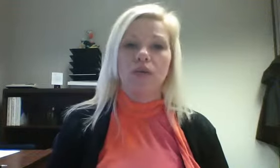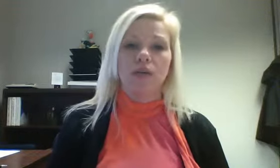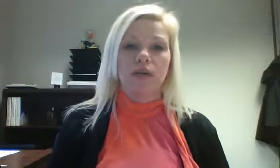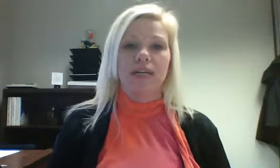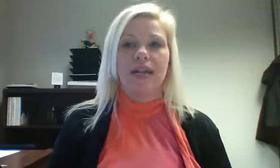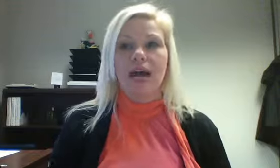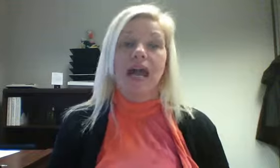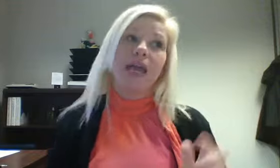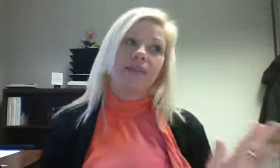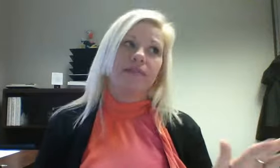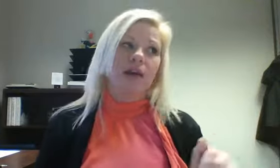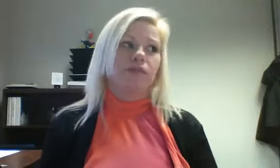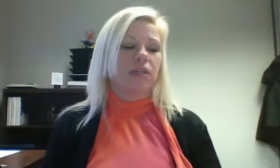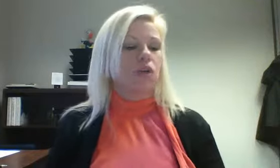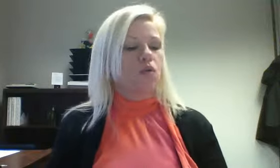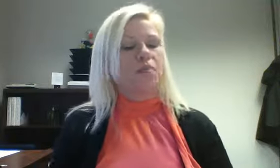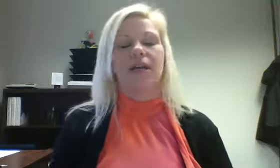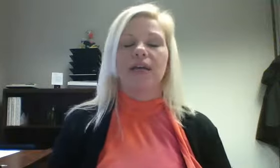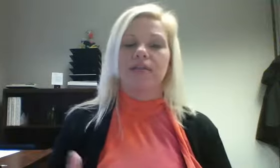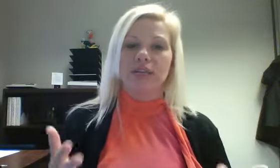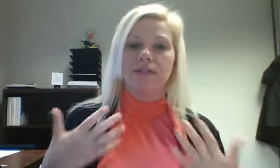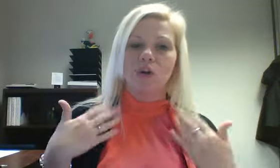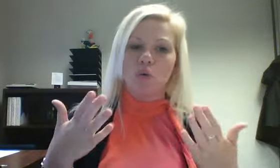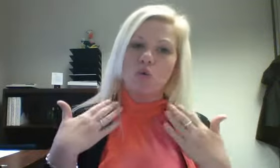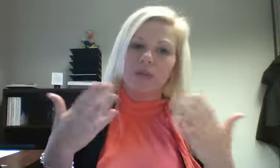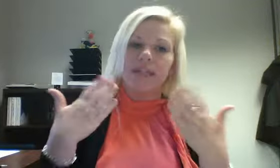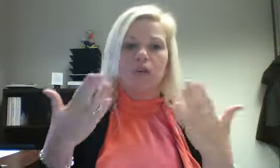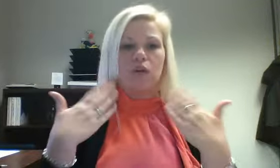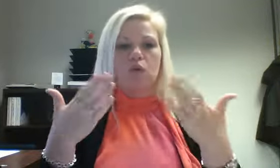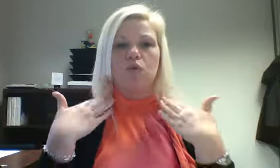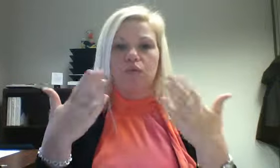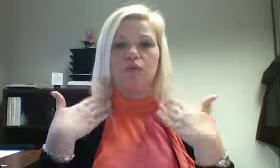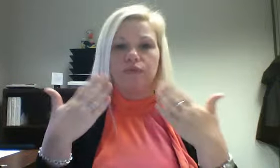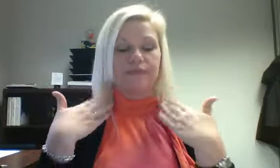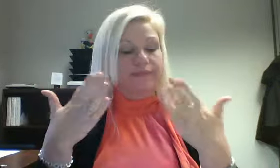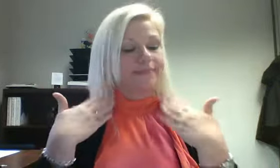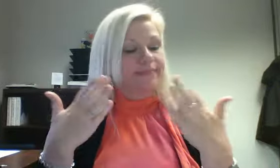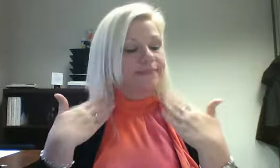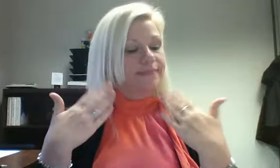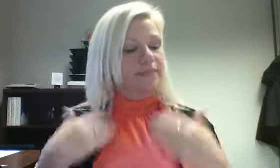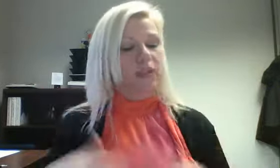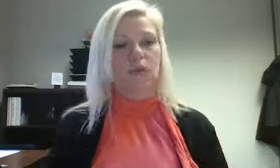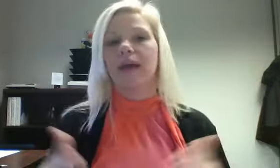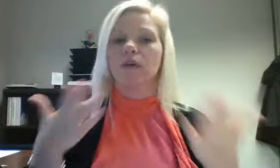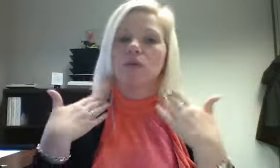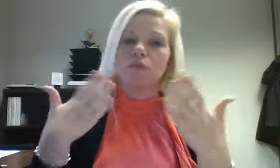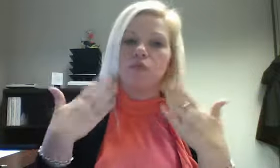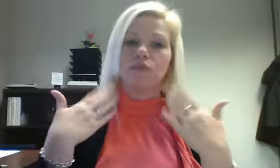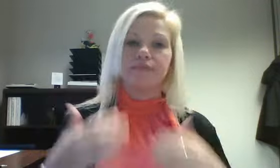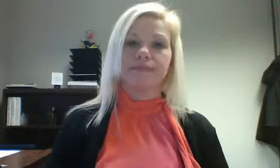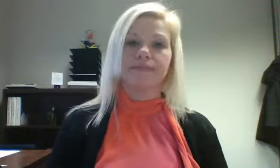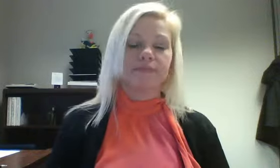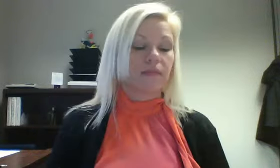Cool, not, hey, this guy's really cool, but it's nice and cool in here. Cool. Okay, cool.